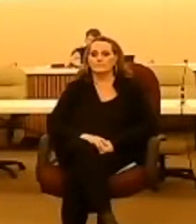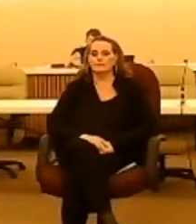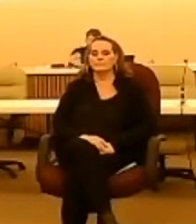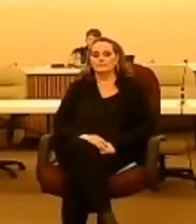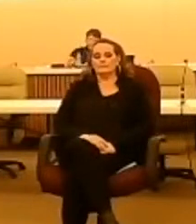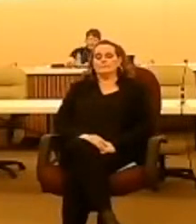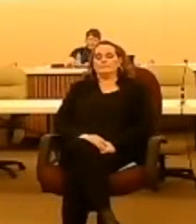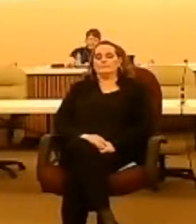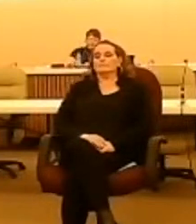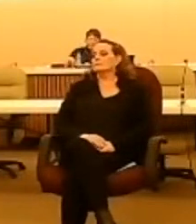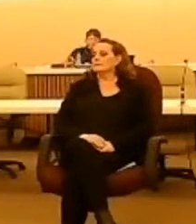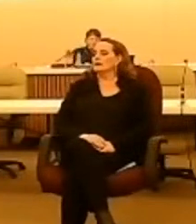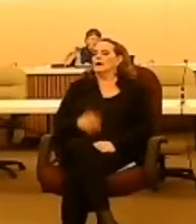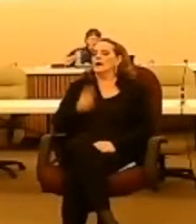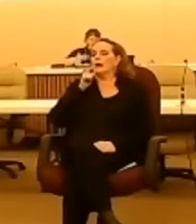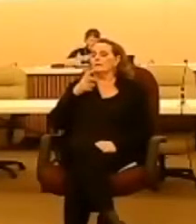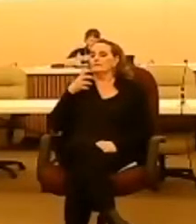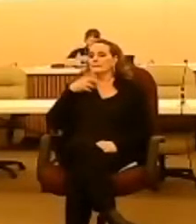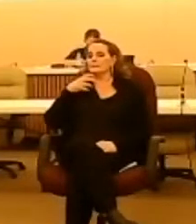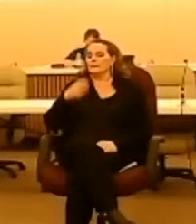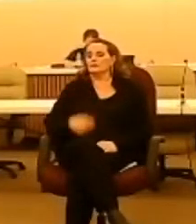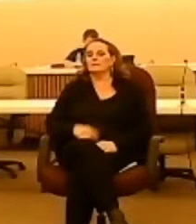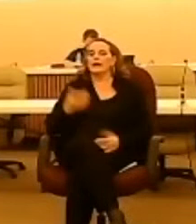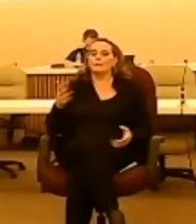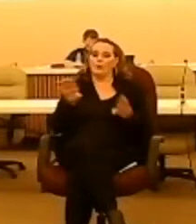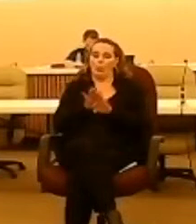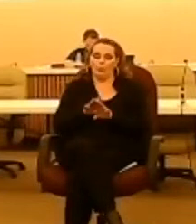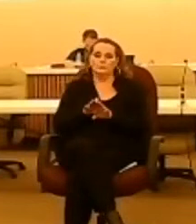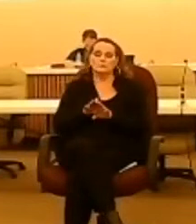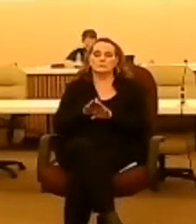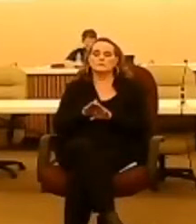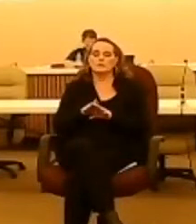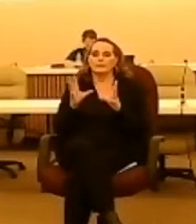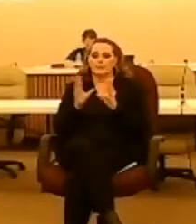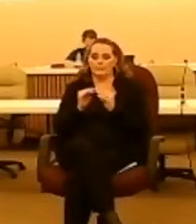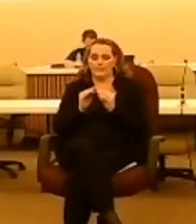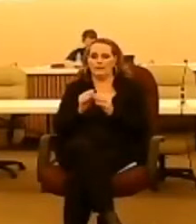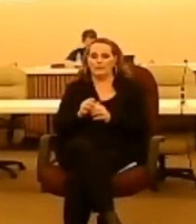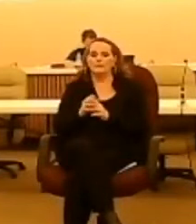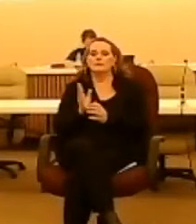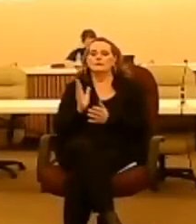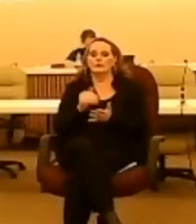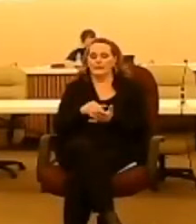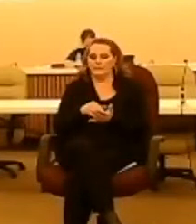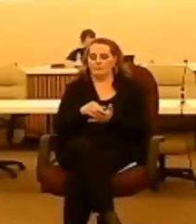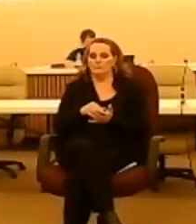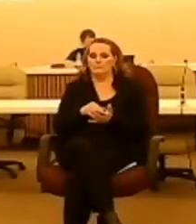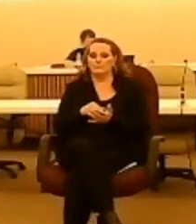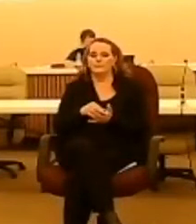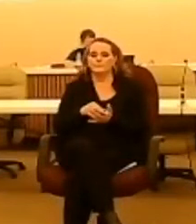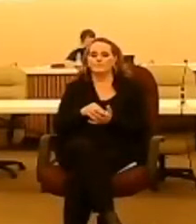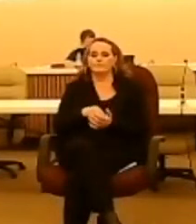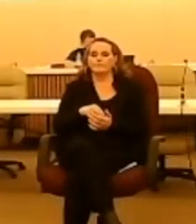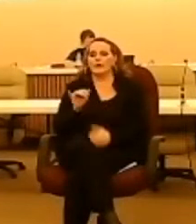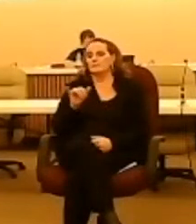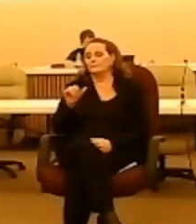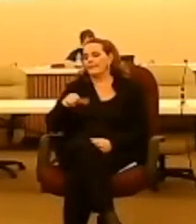Then hearing no objections, I will close this public hearing. Again, like